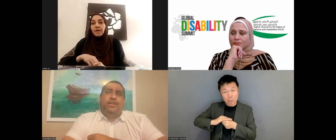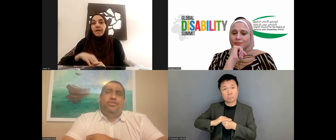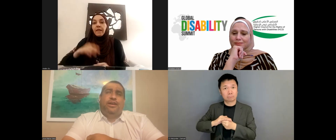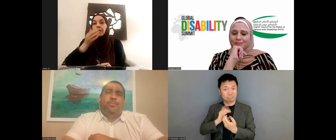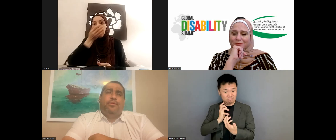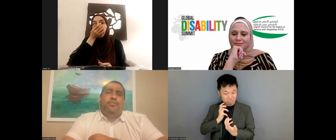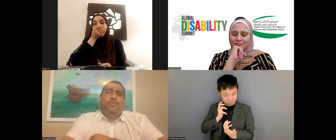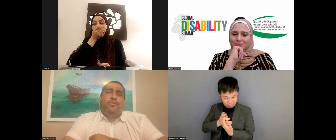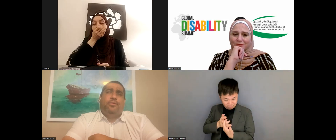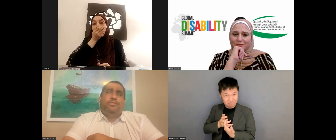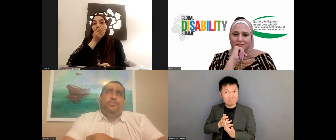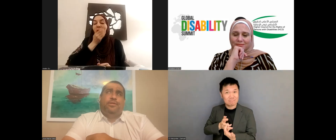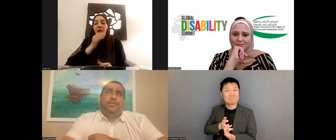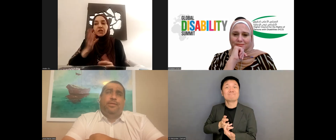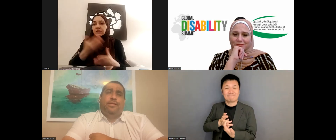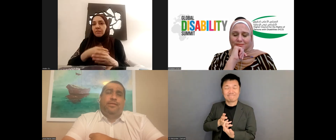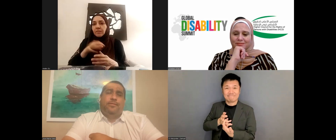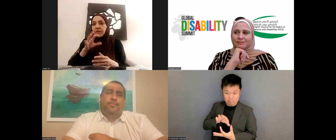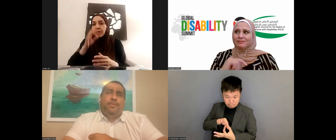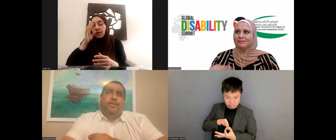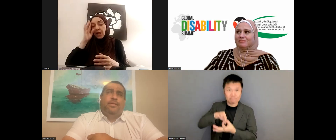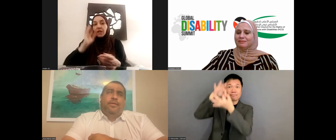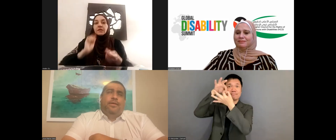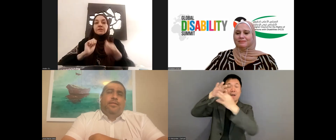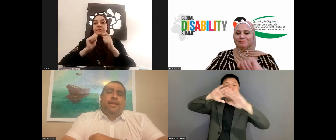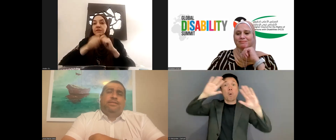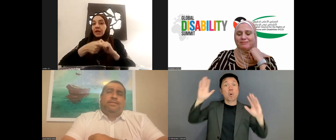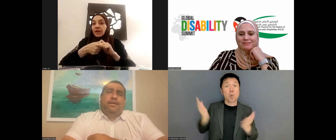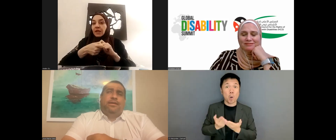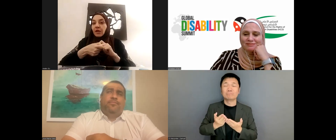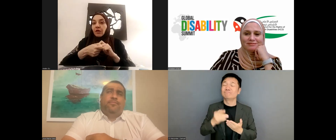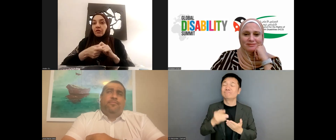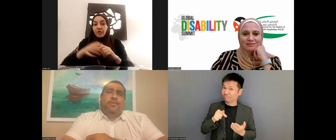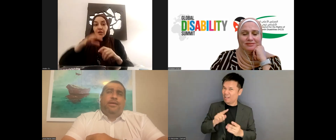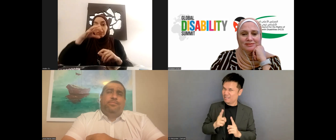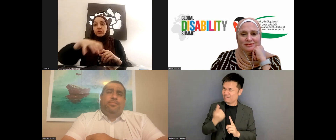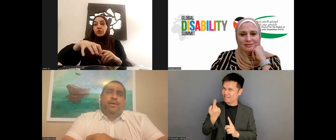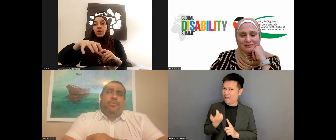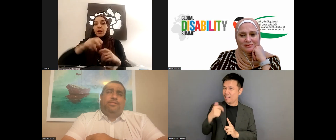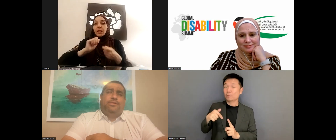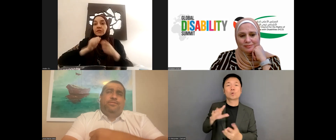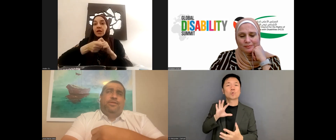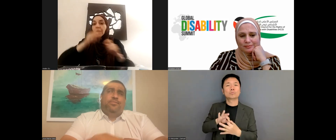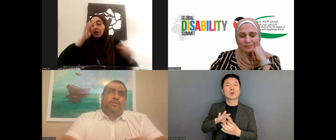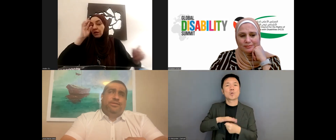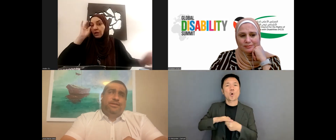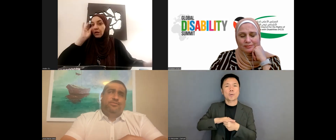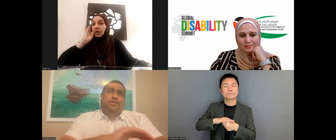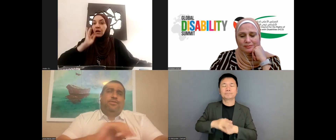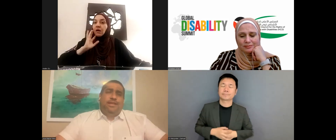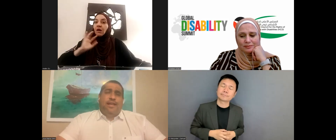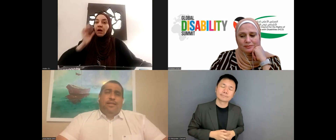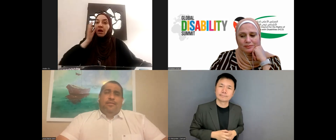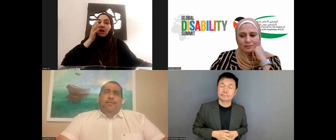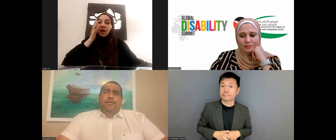real change happens for a person with disabilities. The next, for us, parameter that is very important is